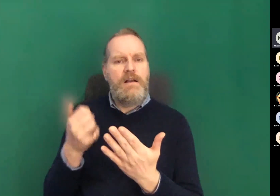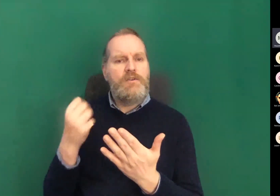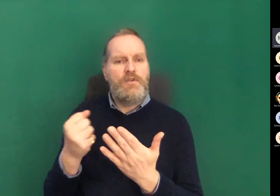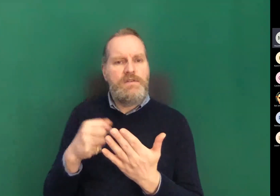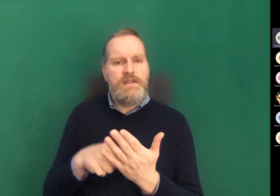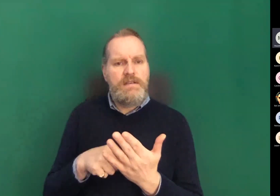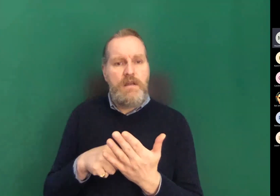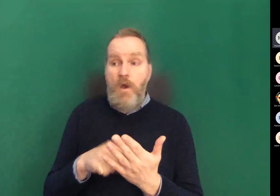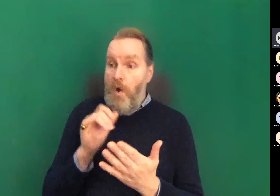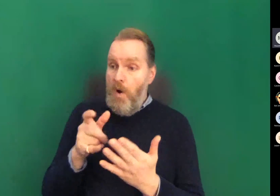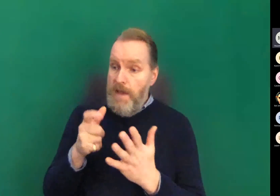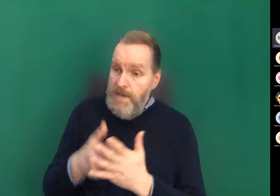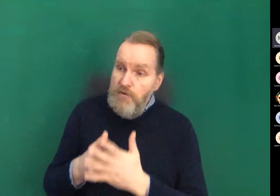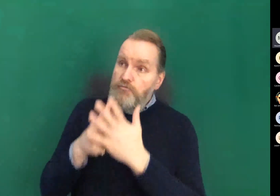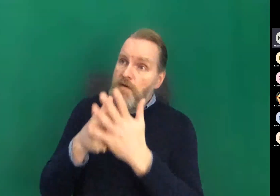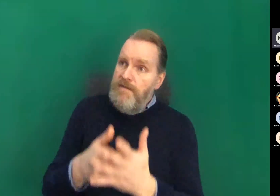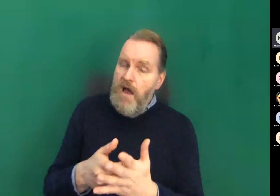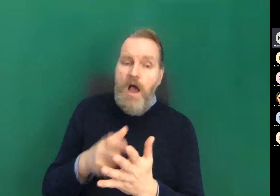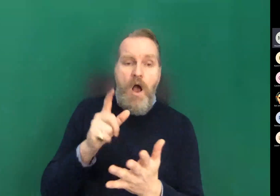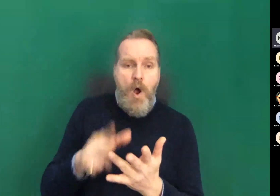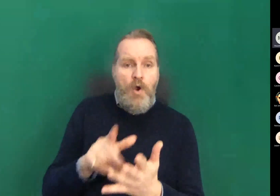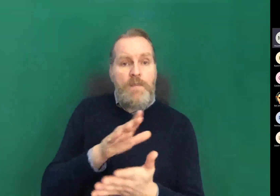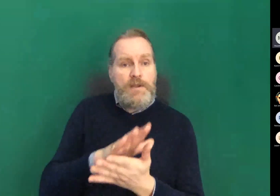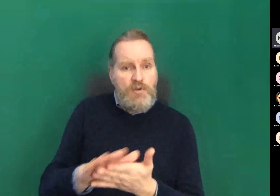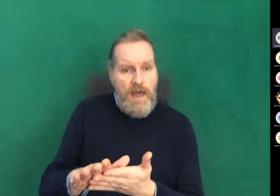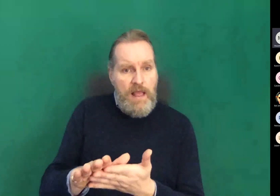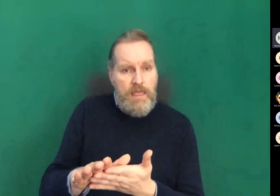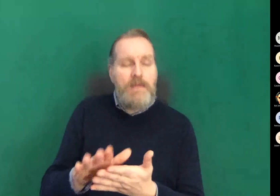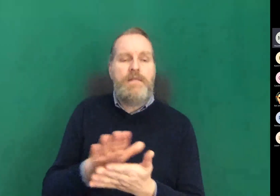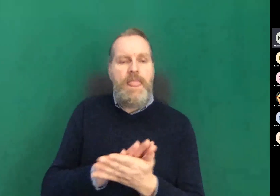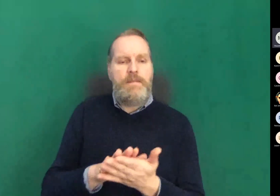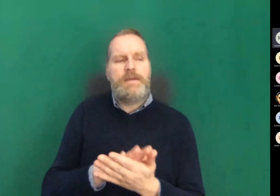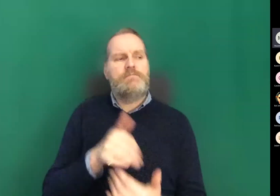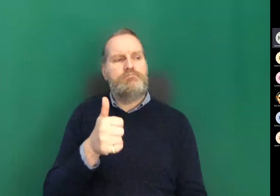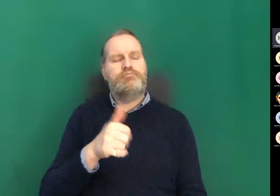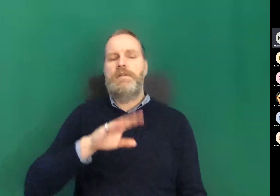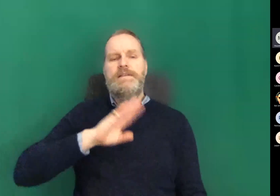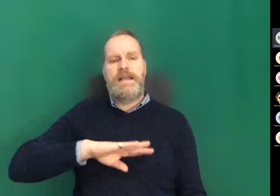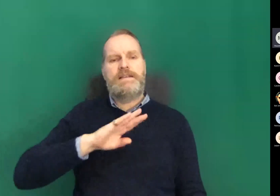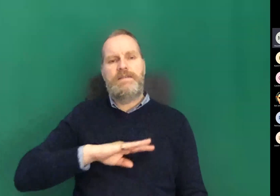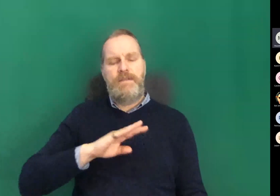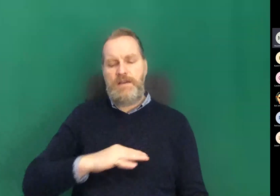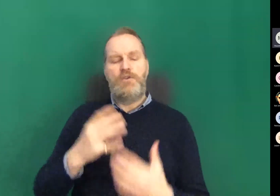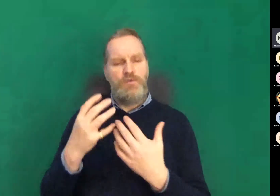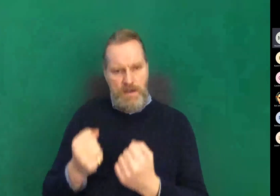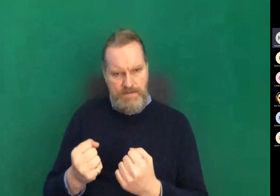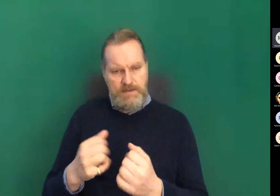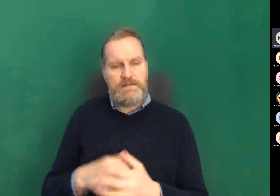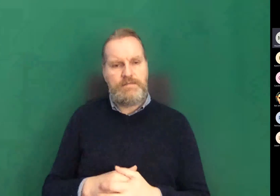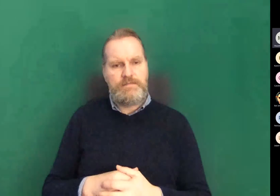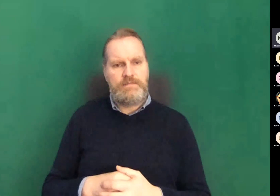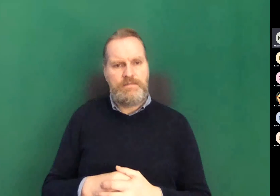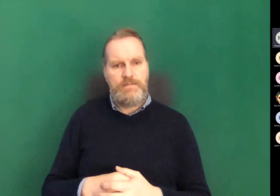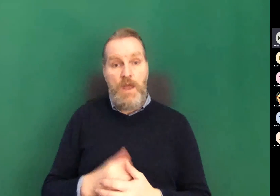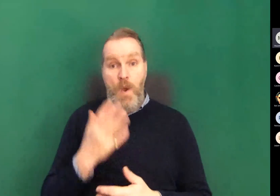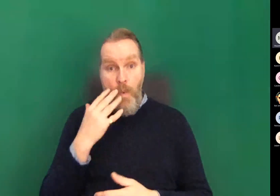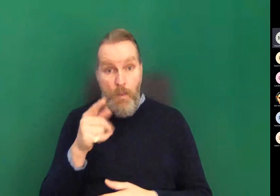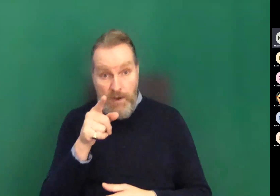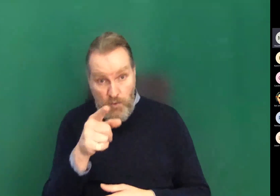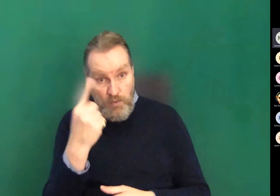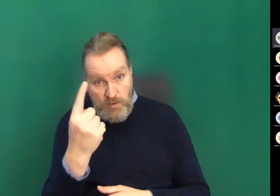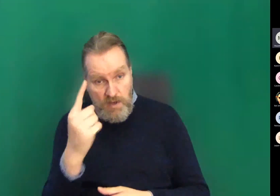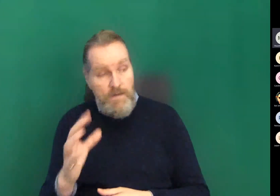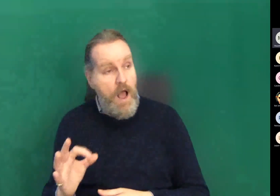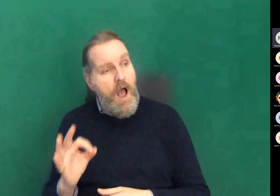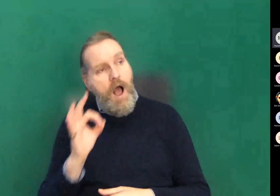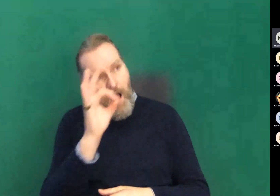an occupational health referral is enough to satisfy the employer. When asking for a reasonable adjustment, you must be clear